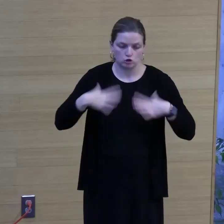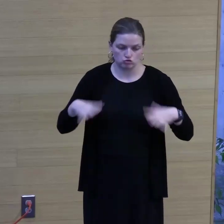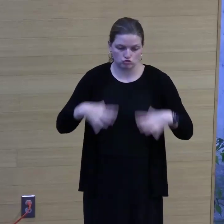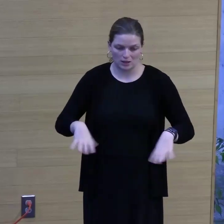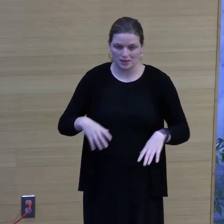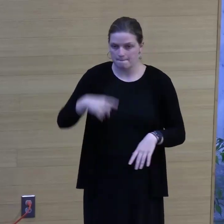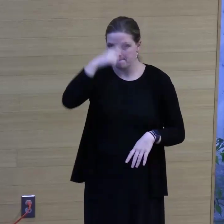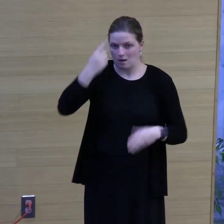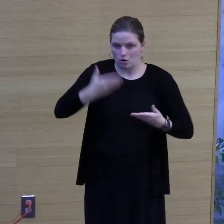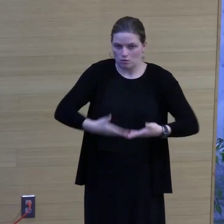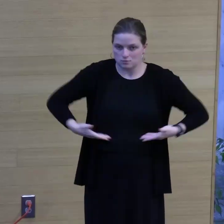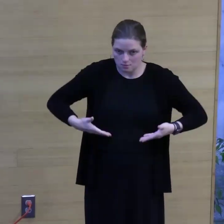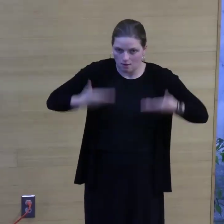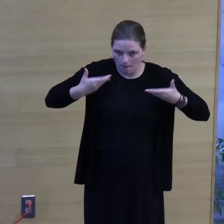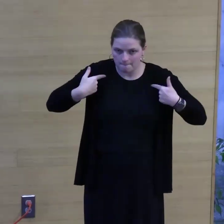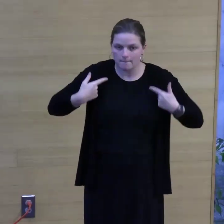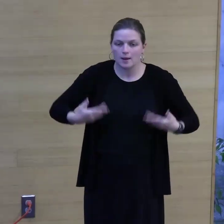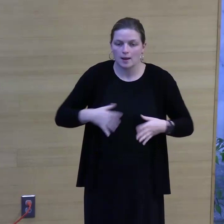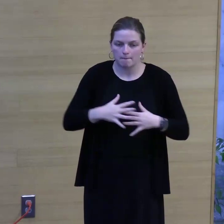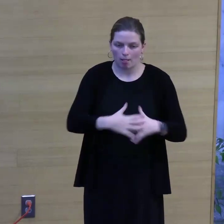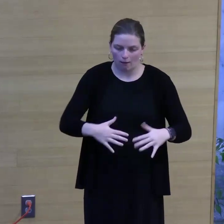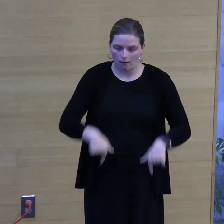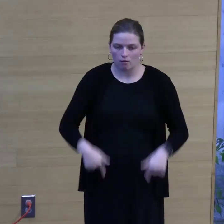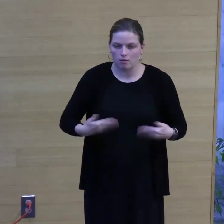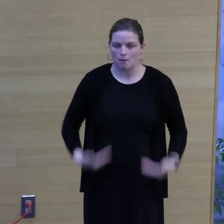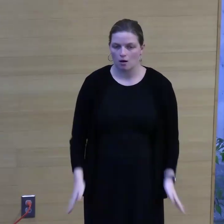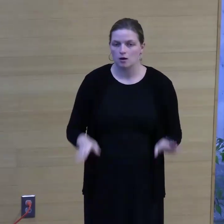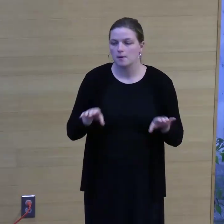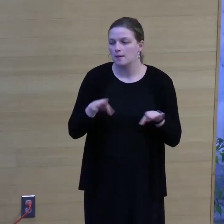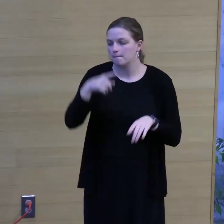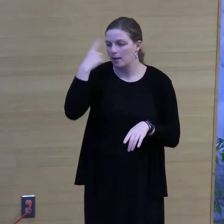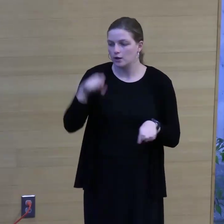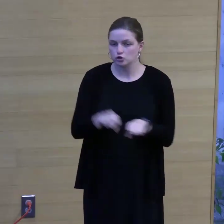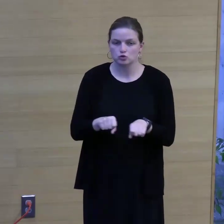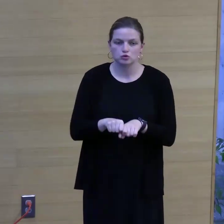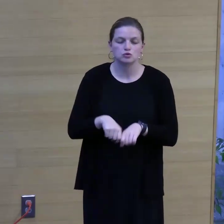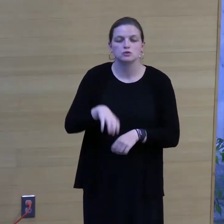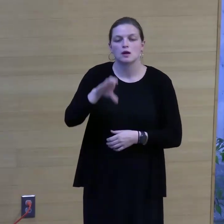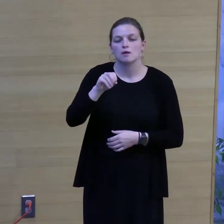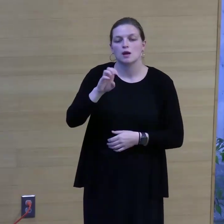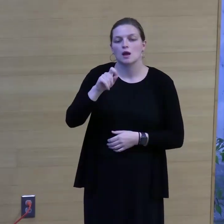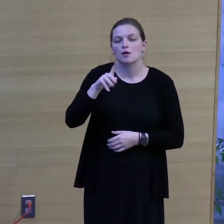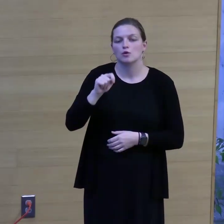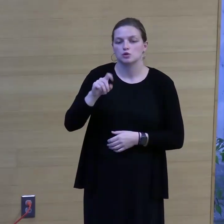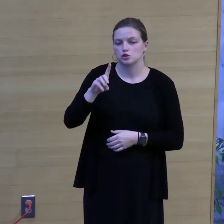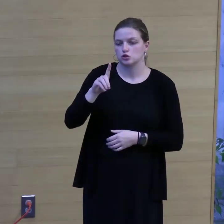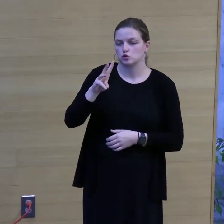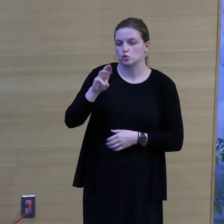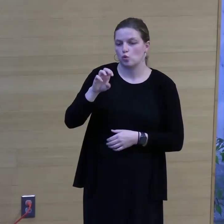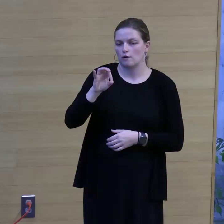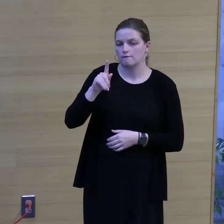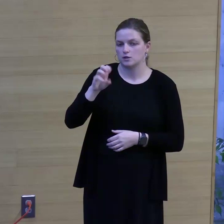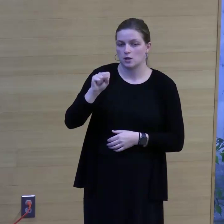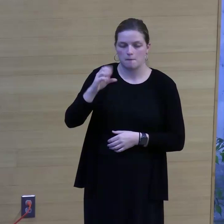black on the top and plaid on the bottom and black shoes. I have achondroplasia, which is the most common form of dwarfism. No, I don't know